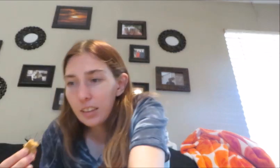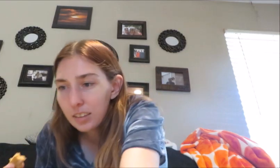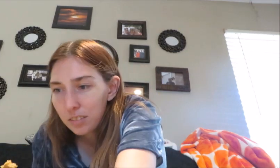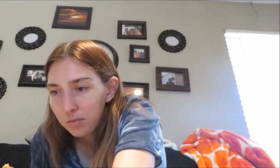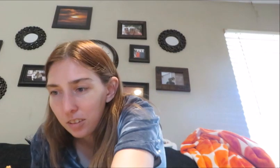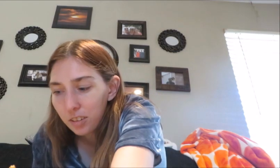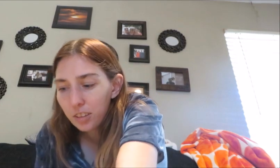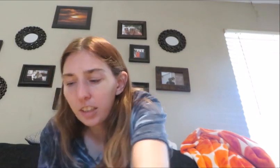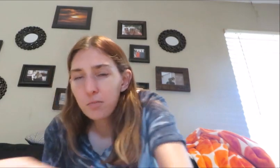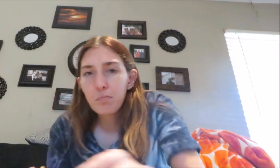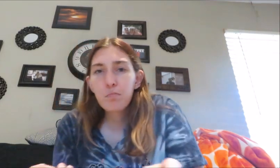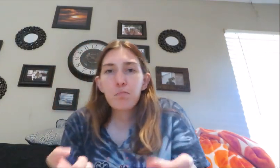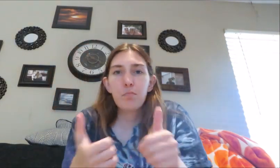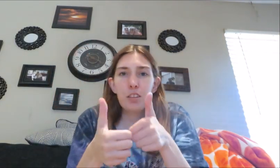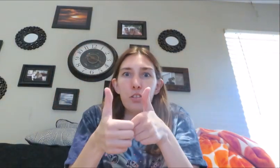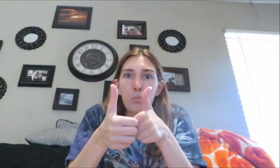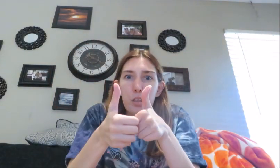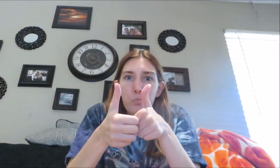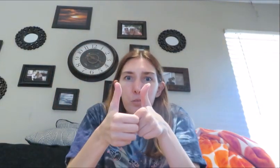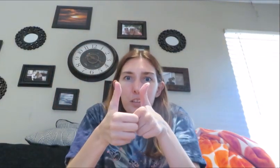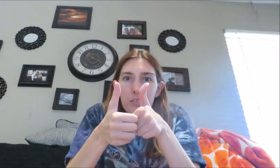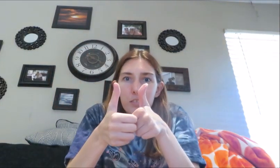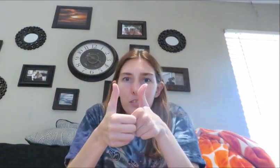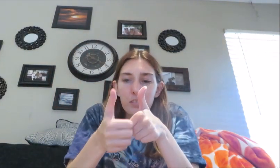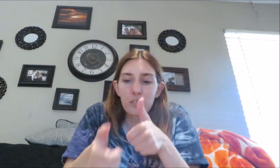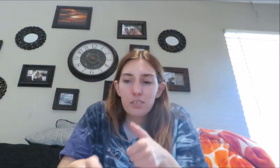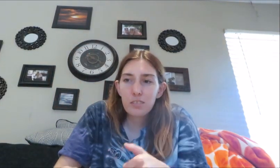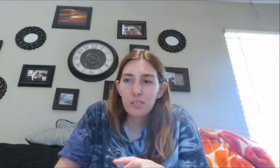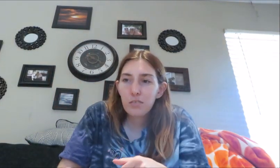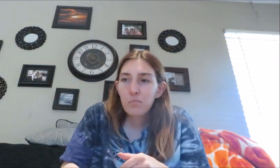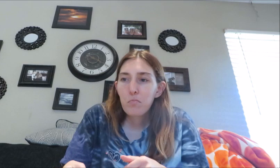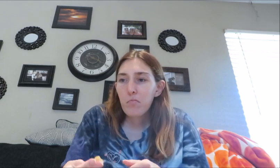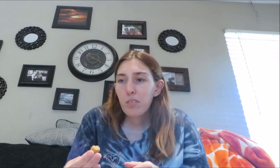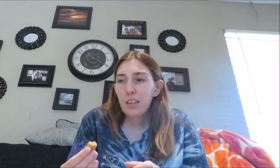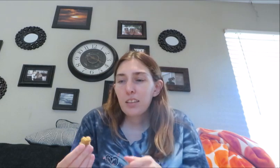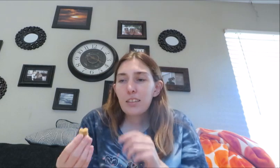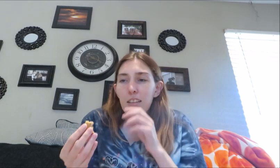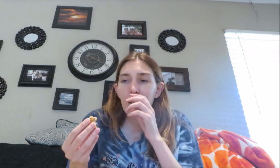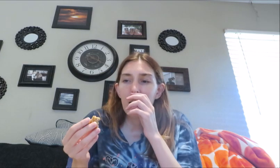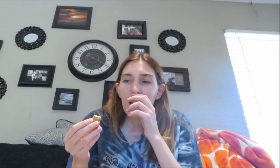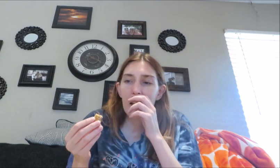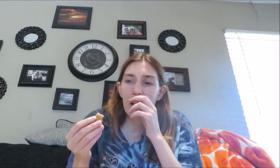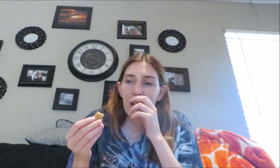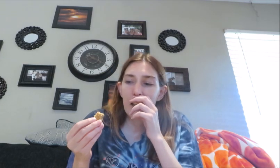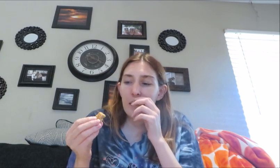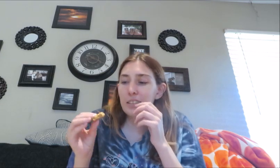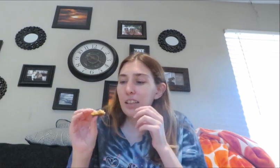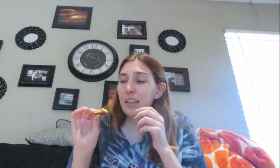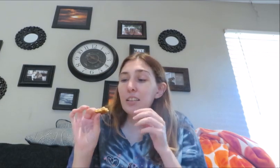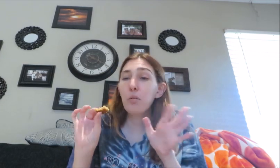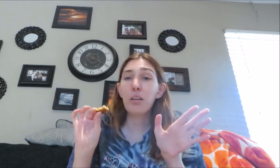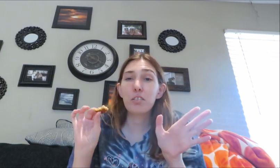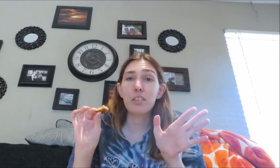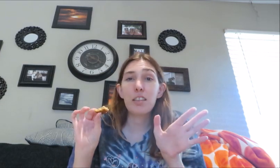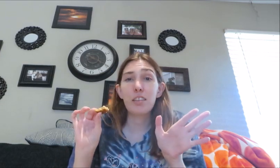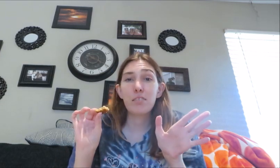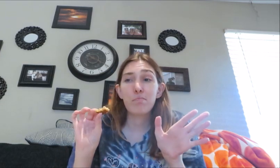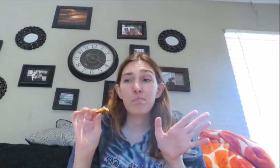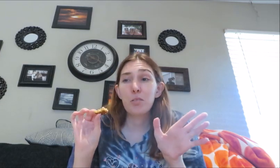is literally a 2 thumbs up for me. Like, I didn't know what that was gonna taste like, to be